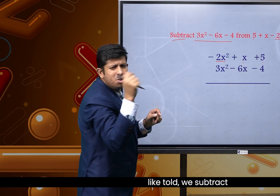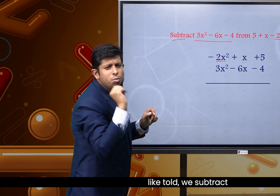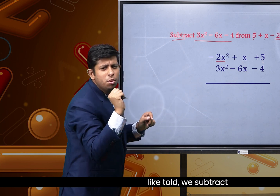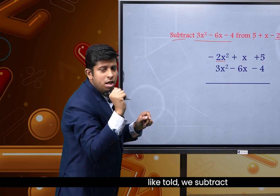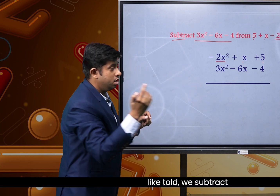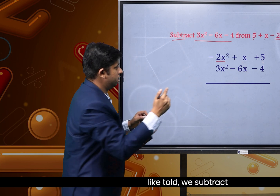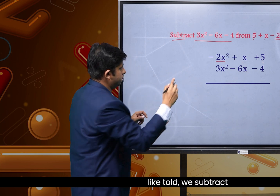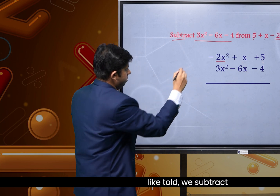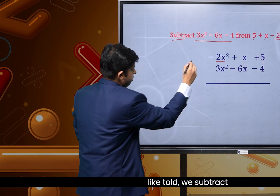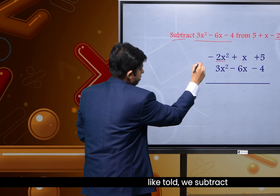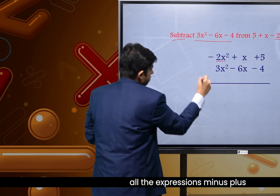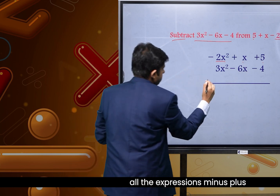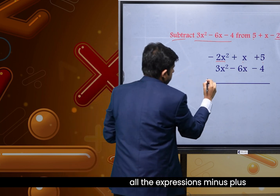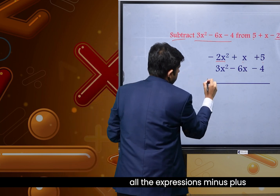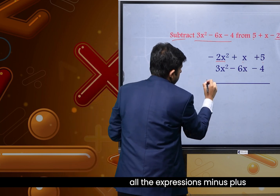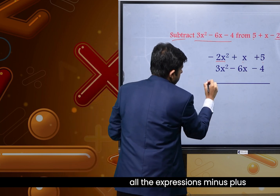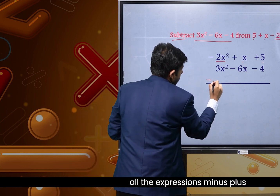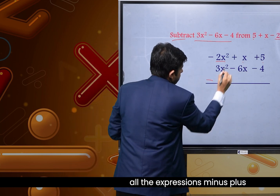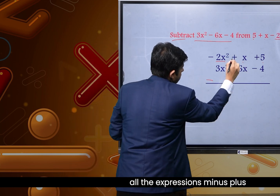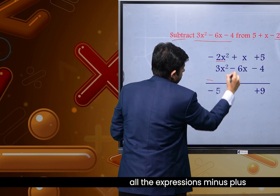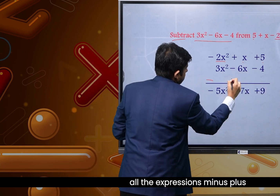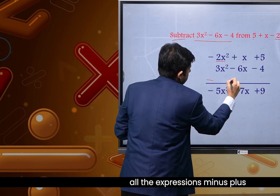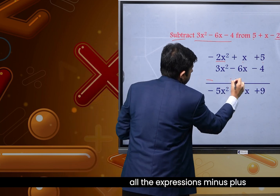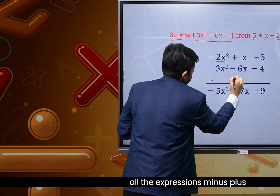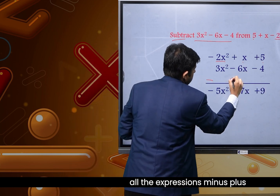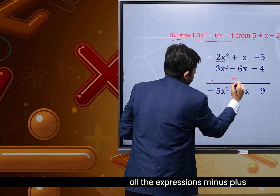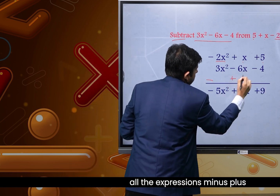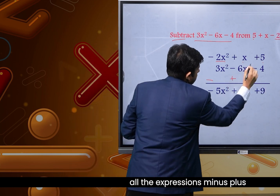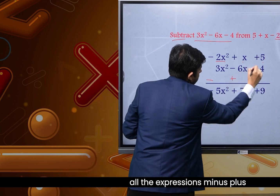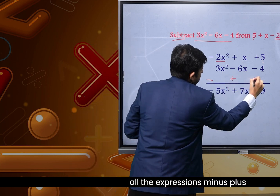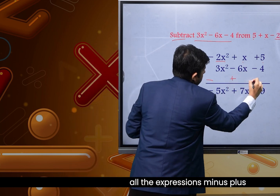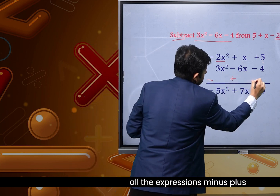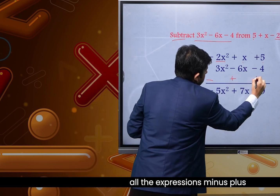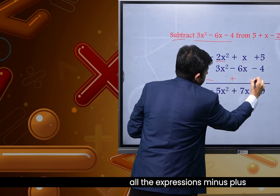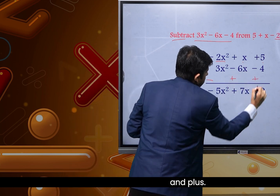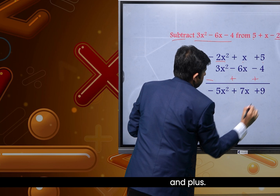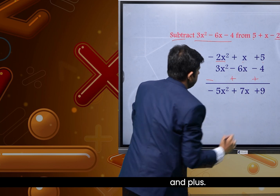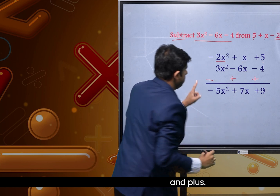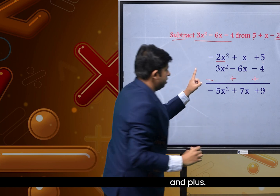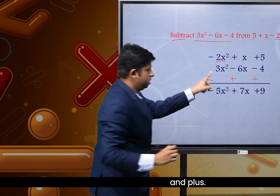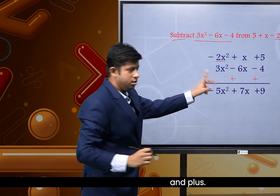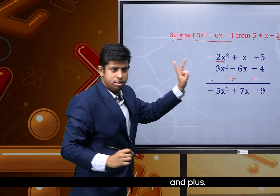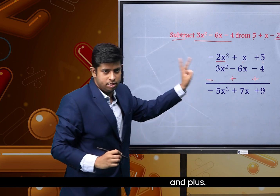Like told, we subtract all the expressions, minus, plus and plus.